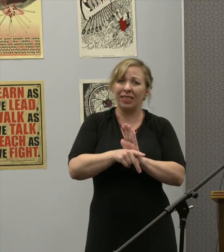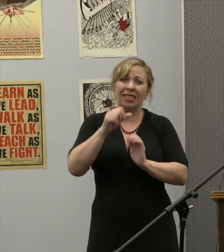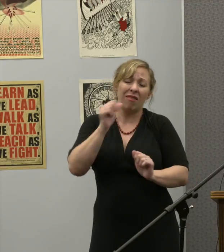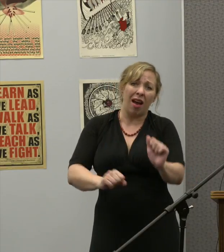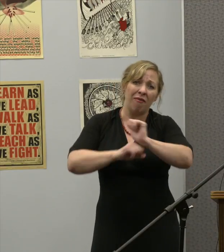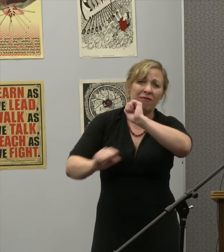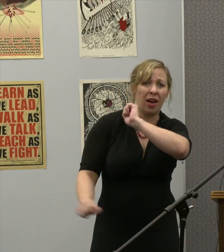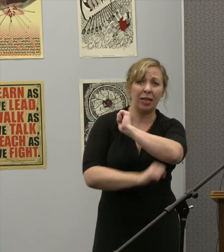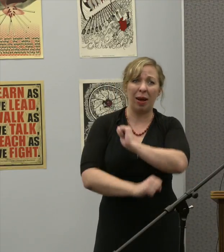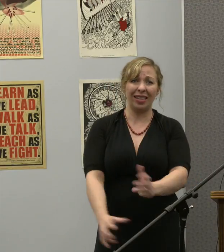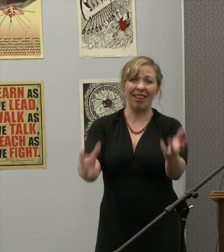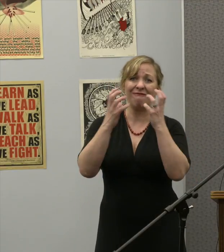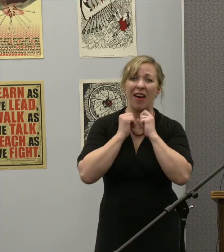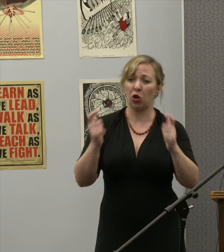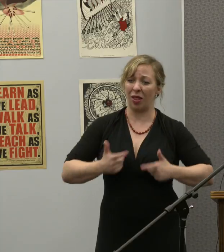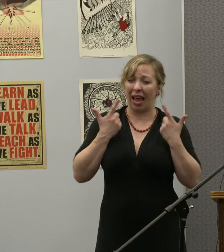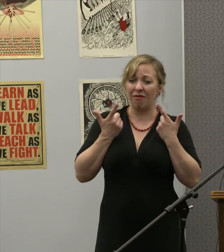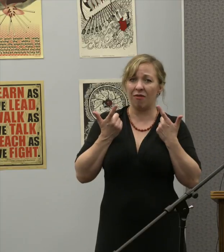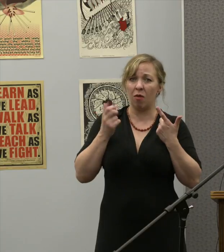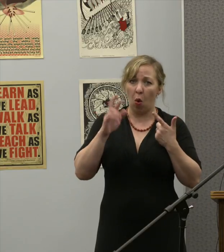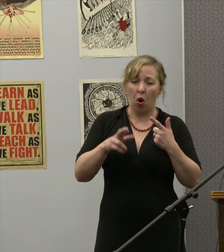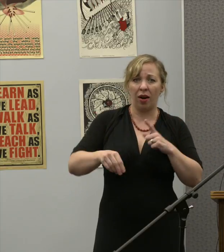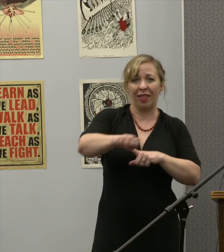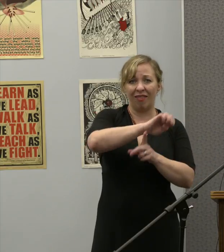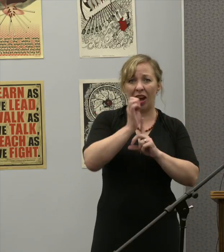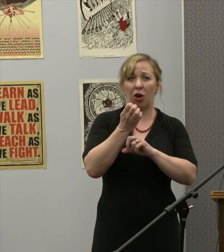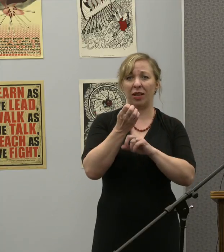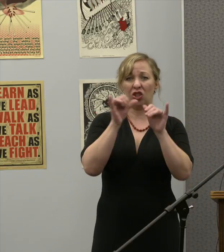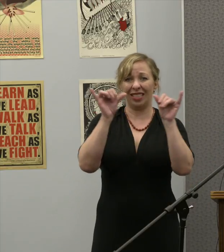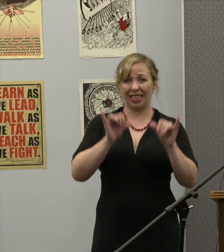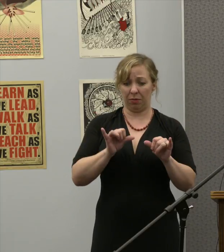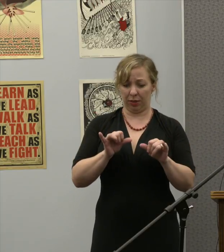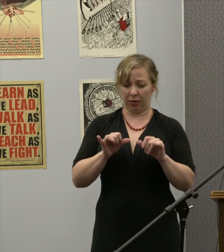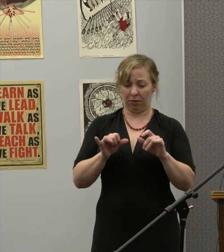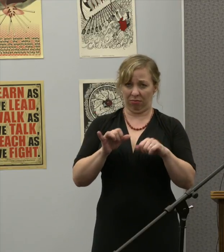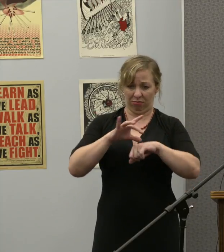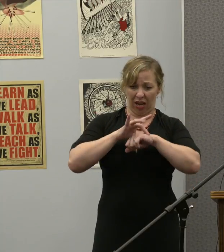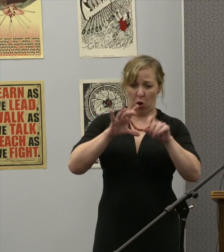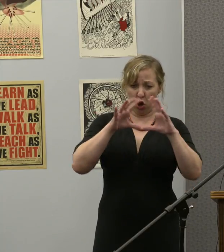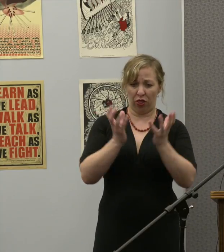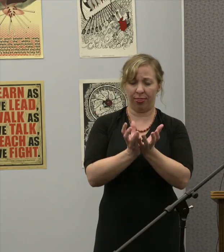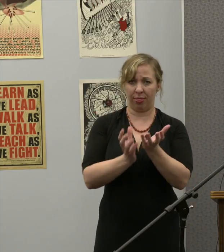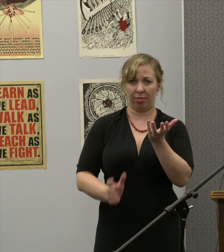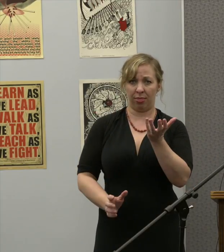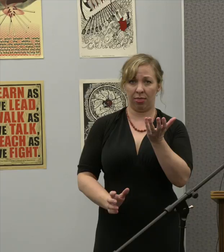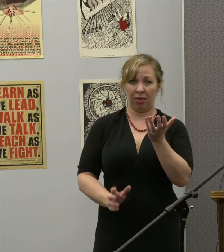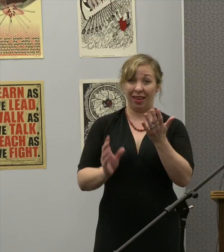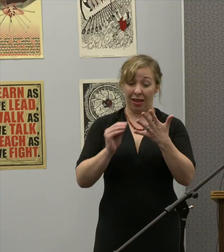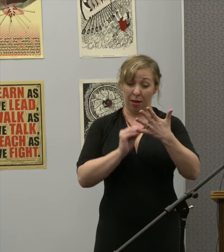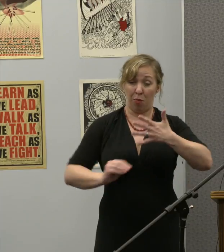life or the ecological systems in which we live. Instead, it has prioritized